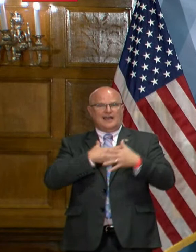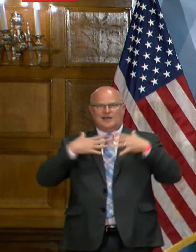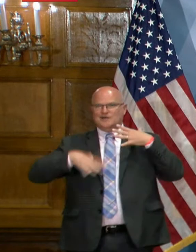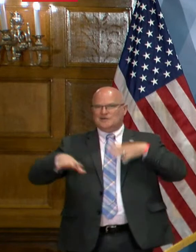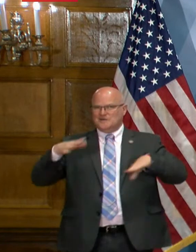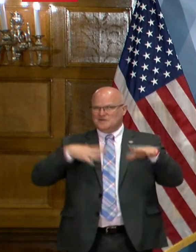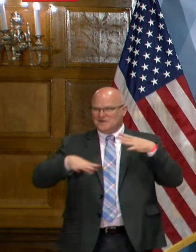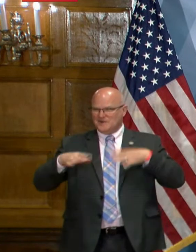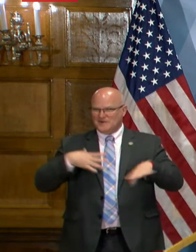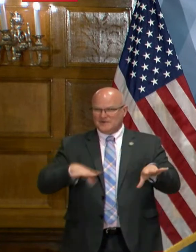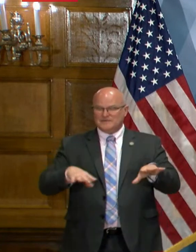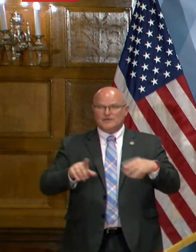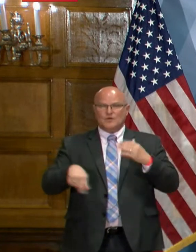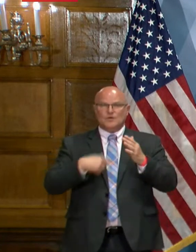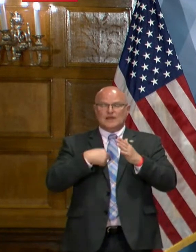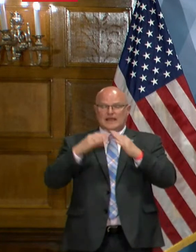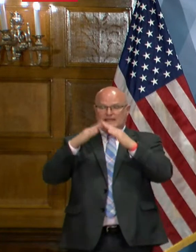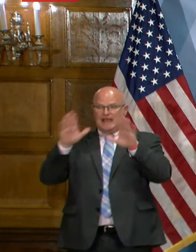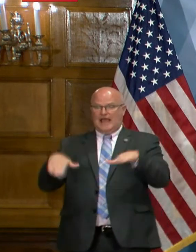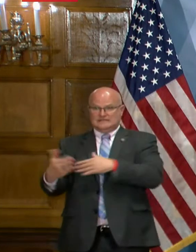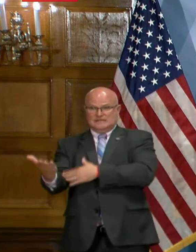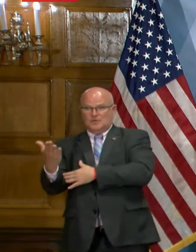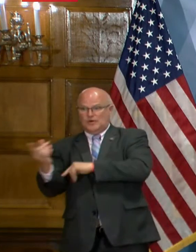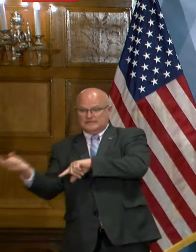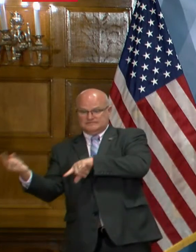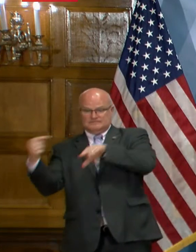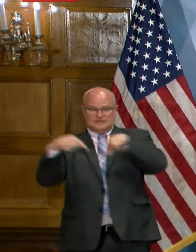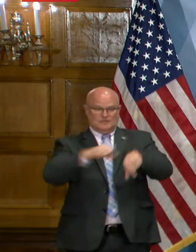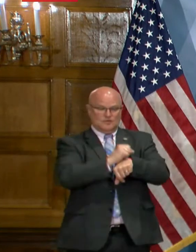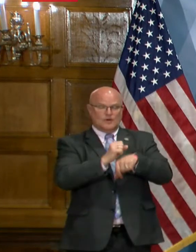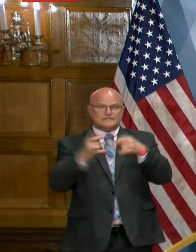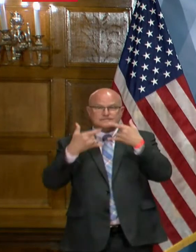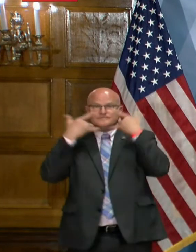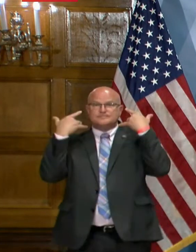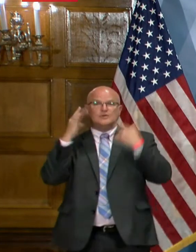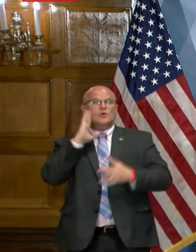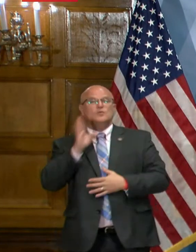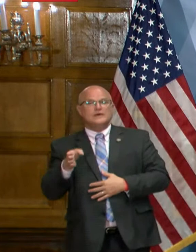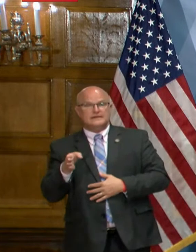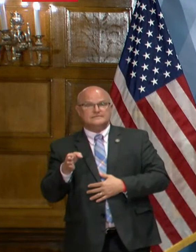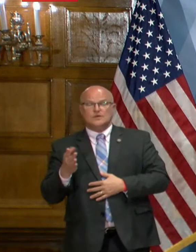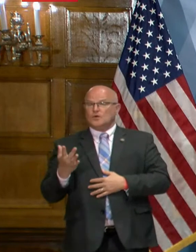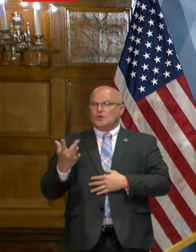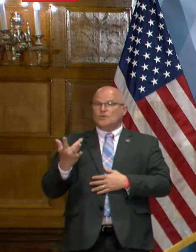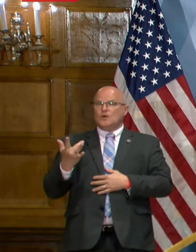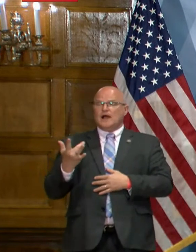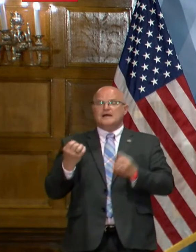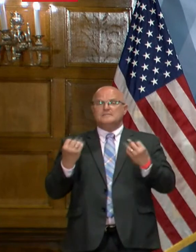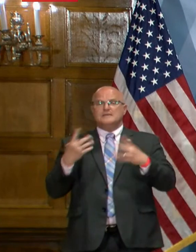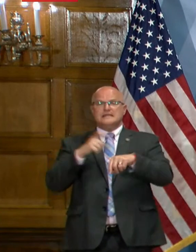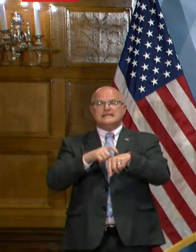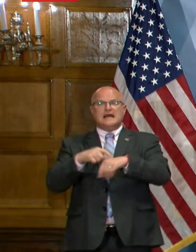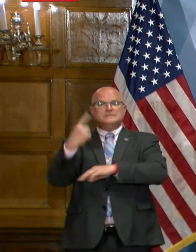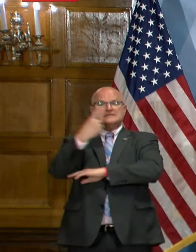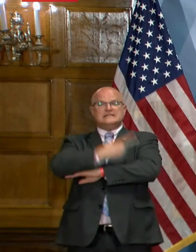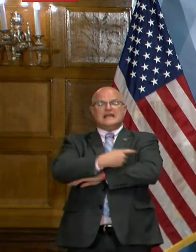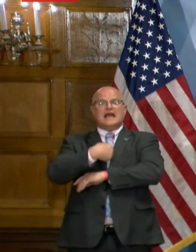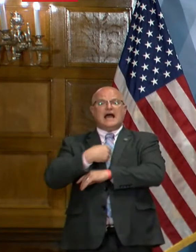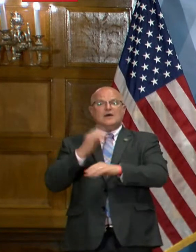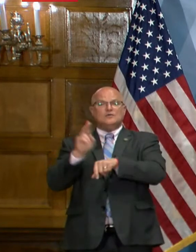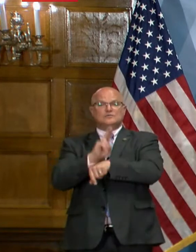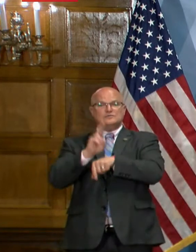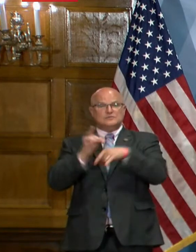as I leave the house and go to work every day. Because there'll be many times during the day that I will